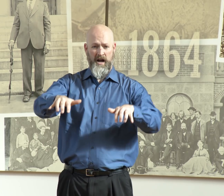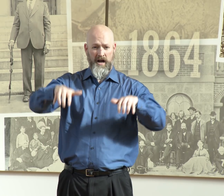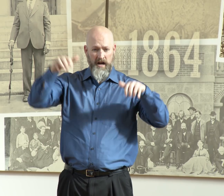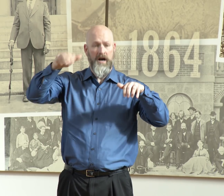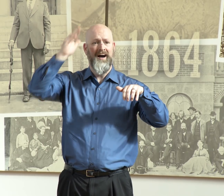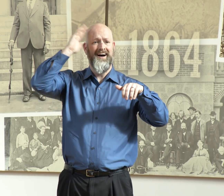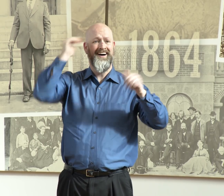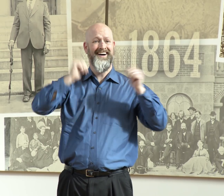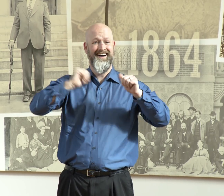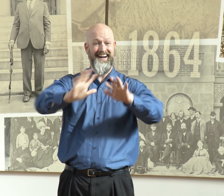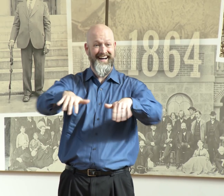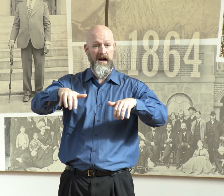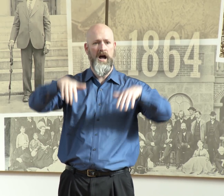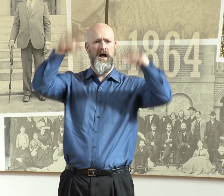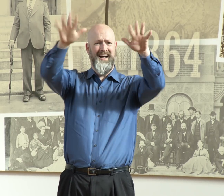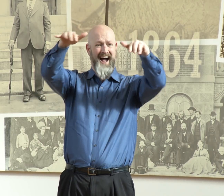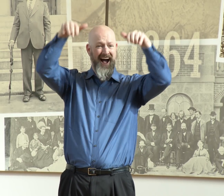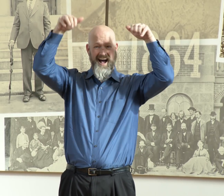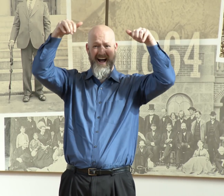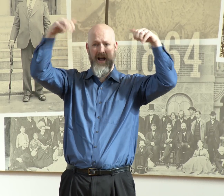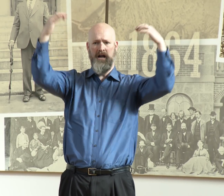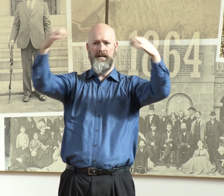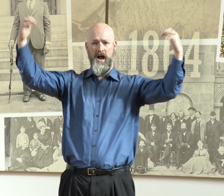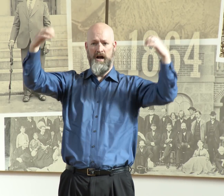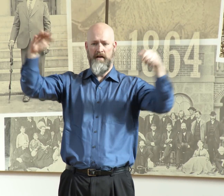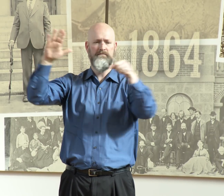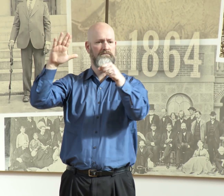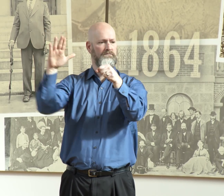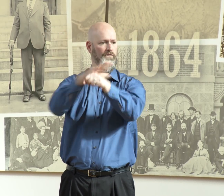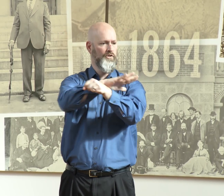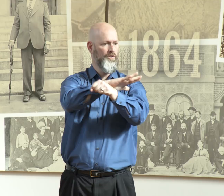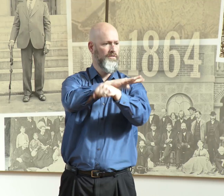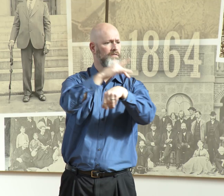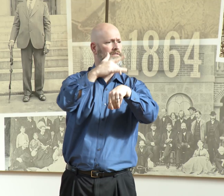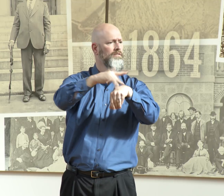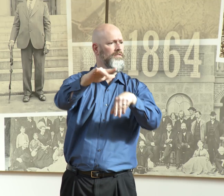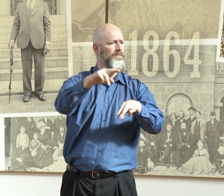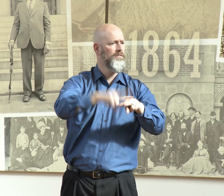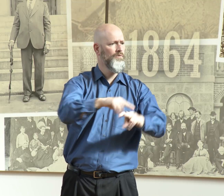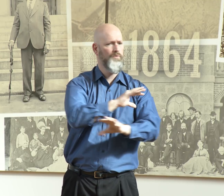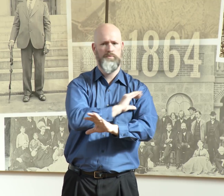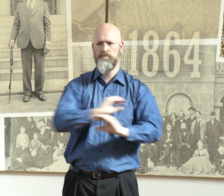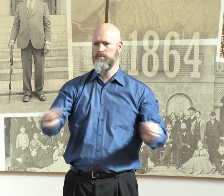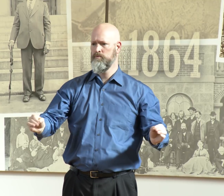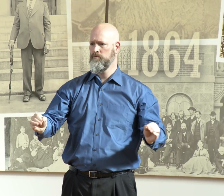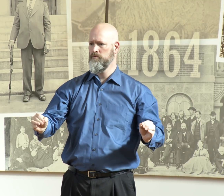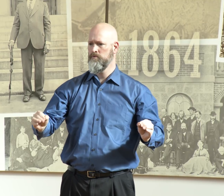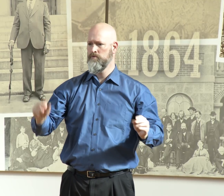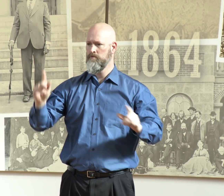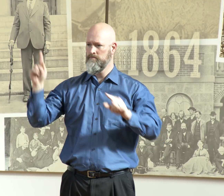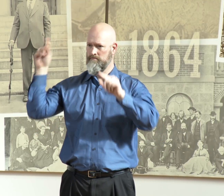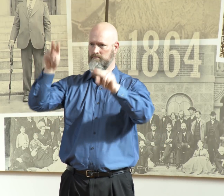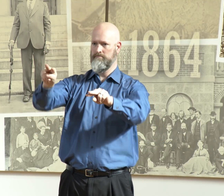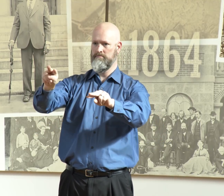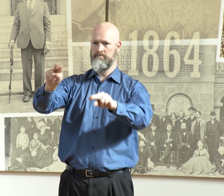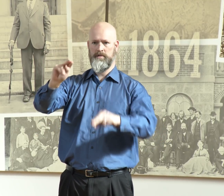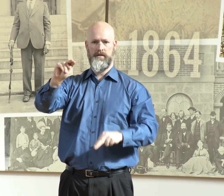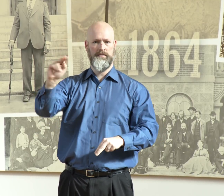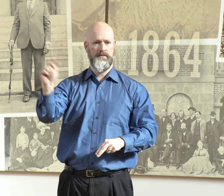and force me to go see him at the theater, a theater that was sold out. not an